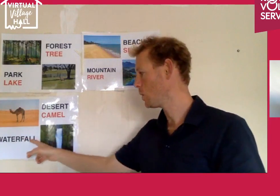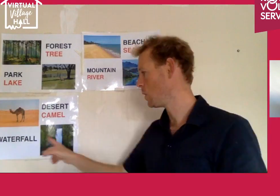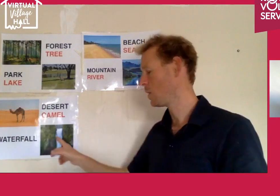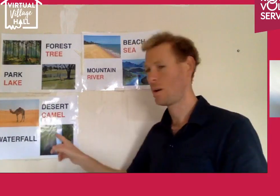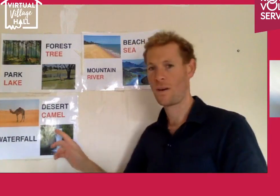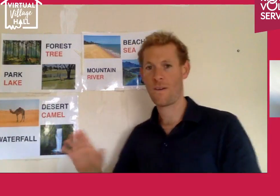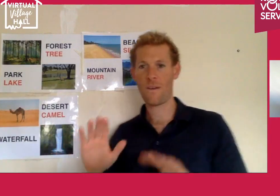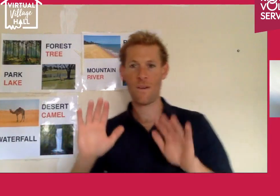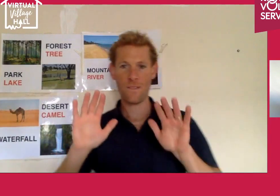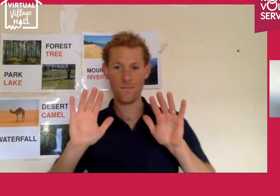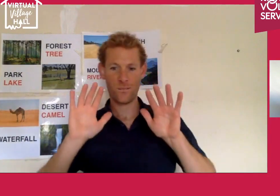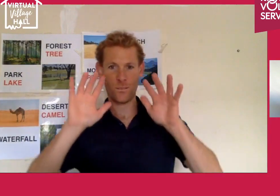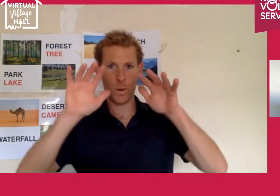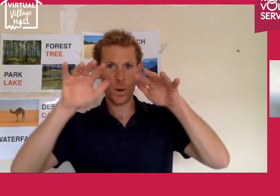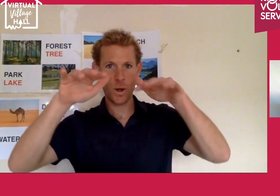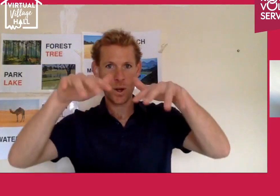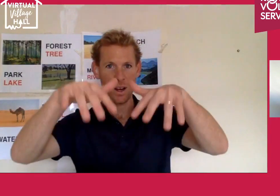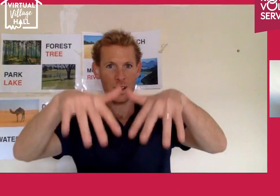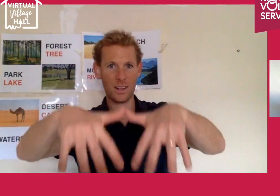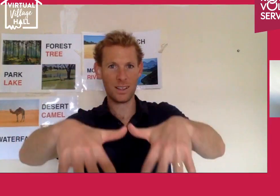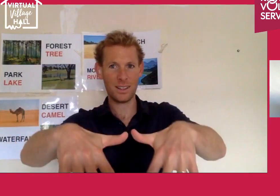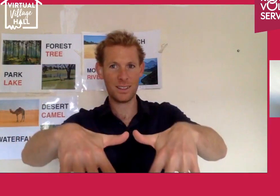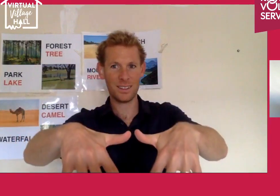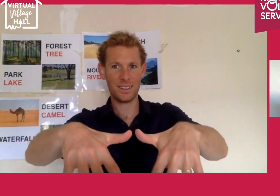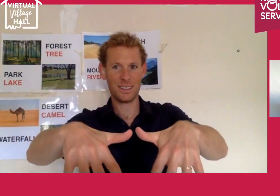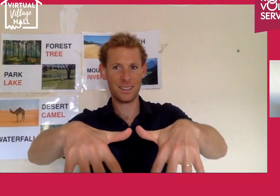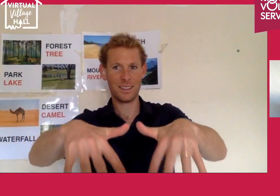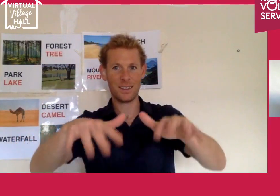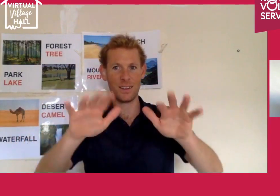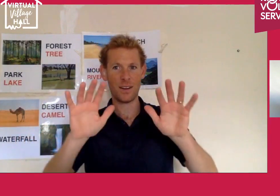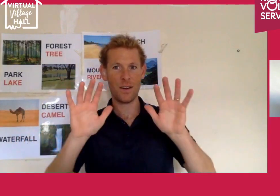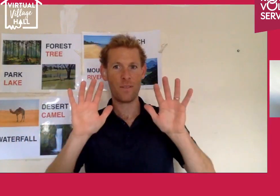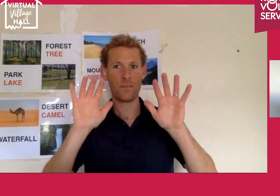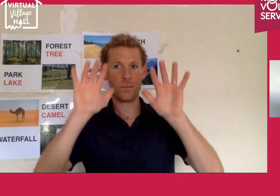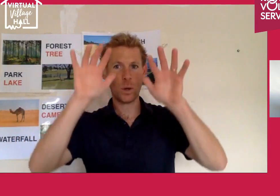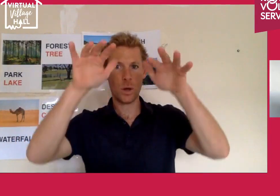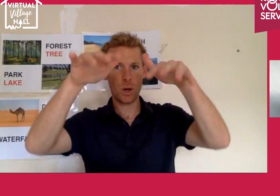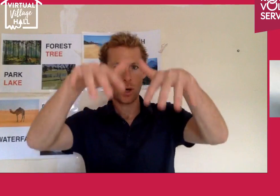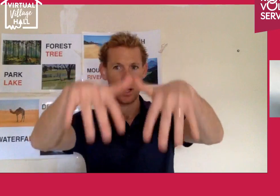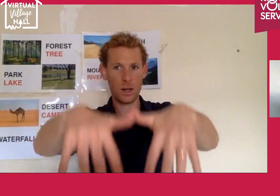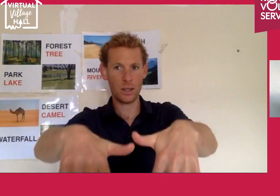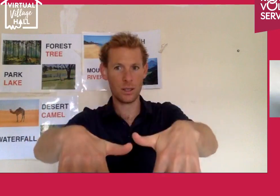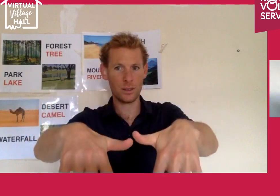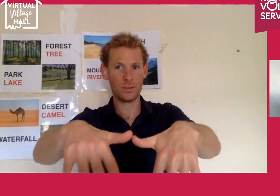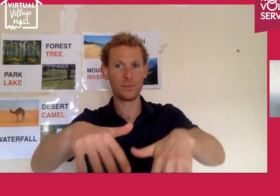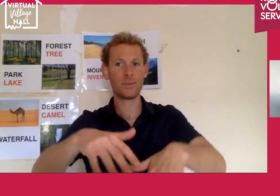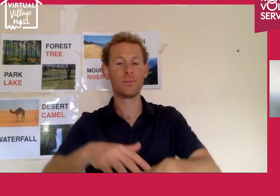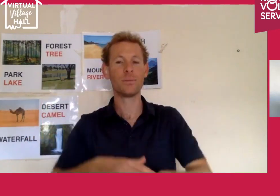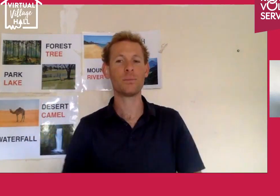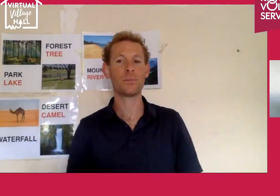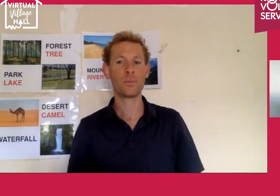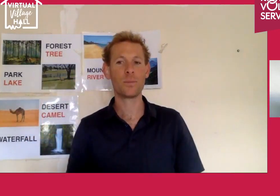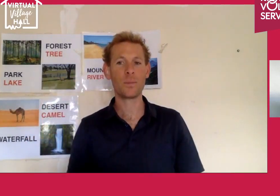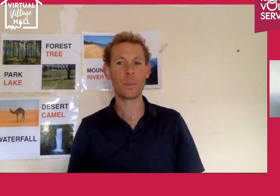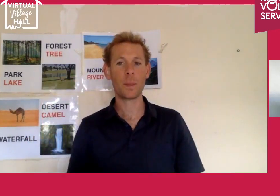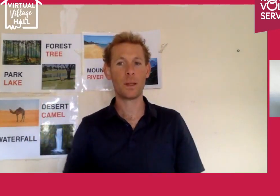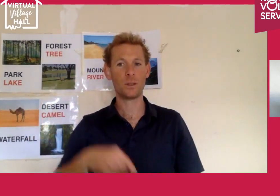Okay, so if we know that that's water, waterfall, fall. So that's the fall element of the